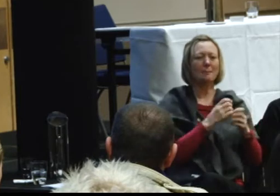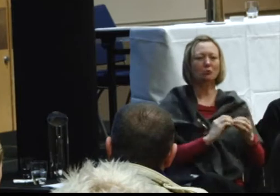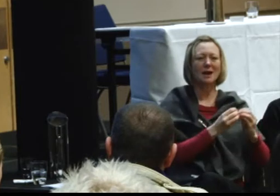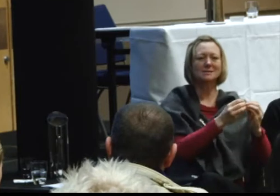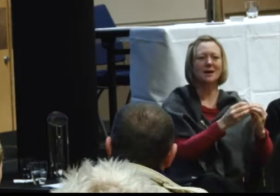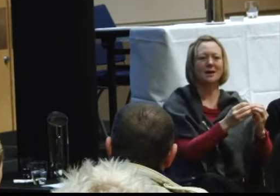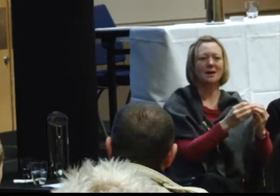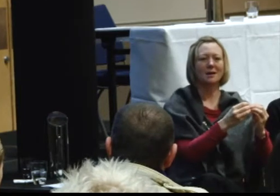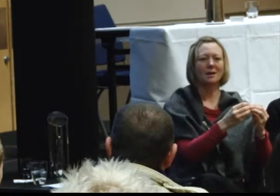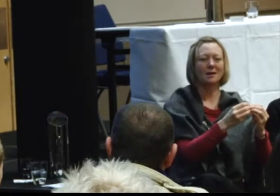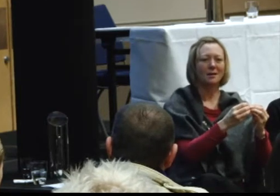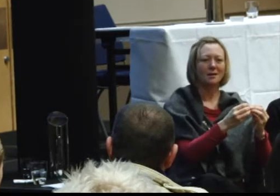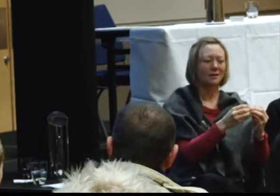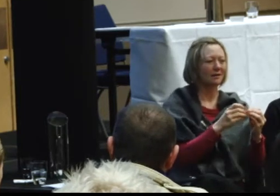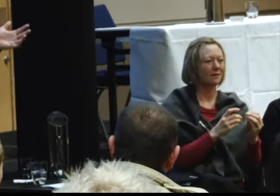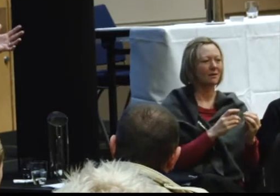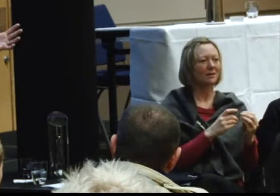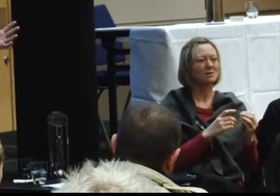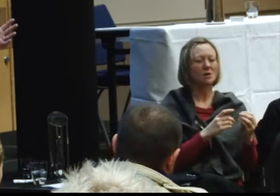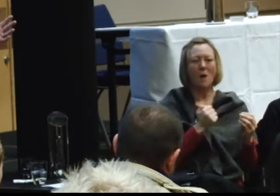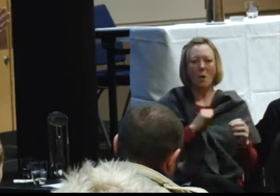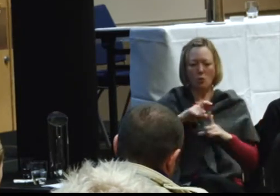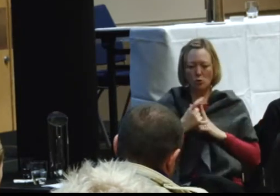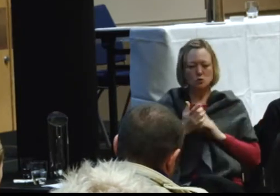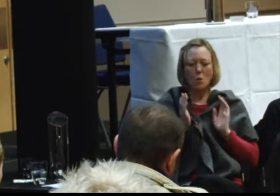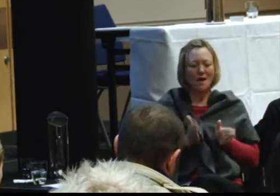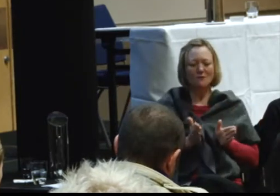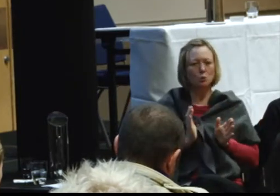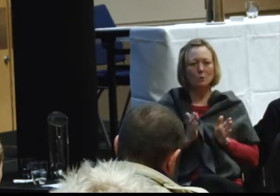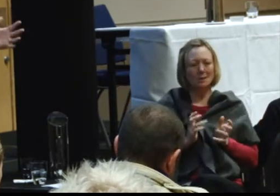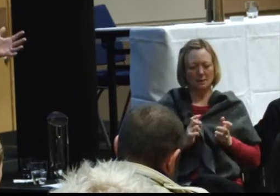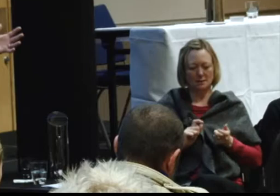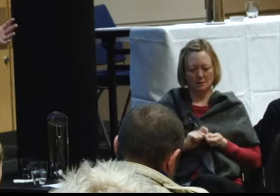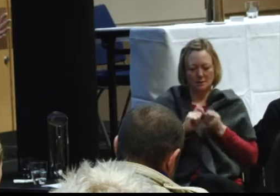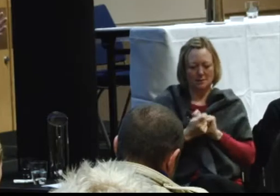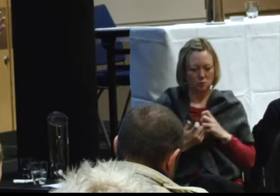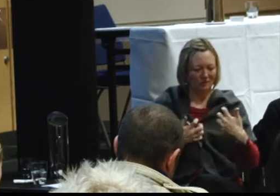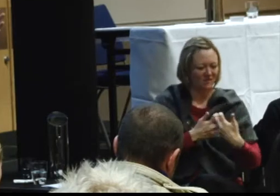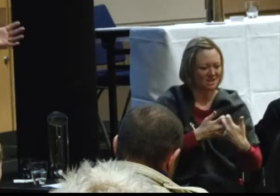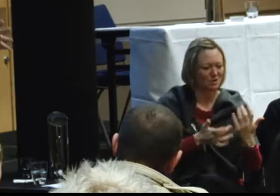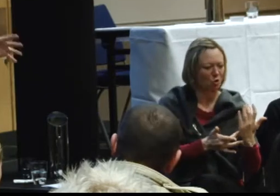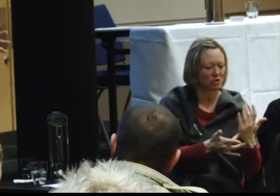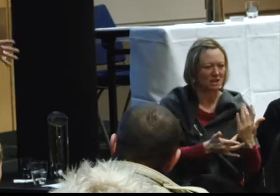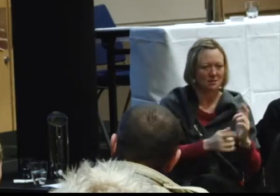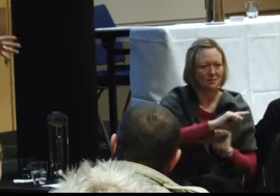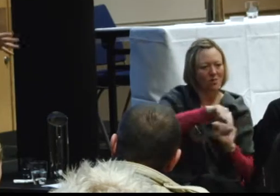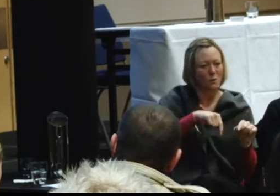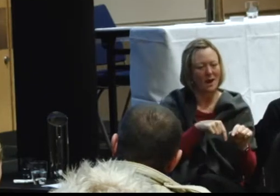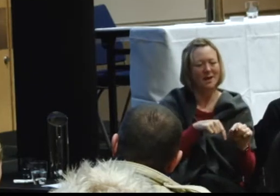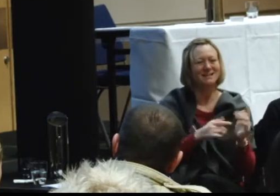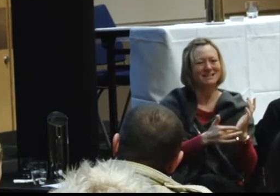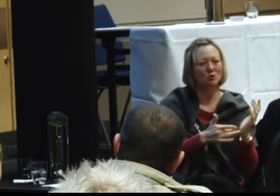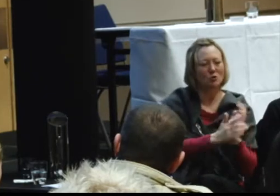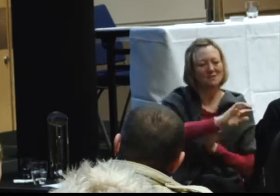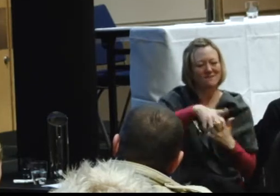they, instead of forcing us to mold our culture to the technology, we have the skills to mold the technology